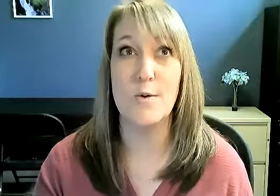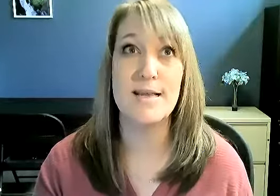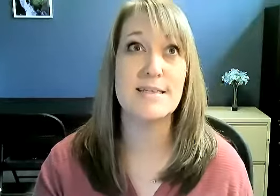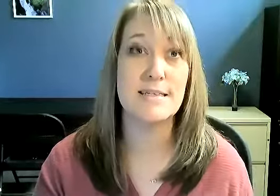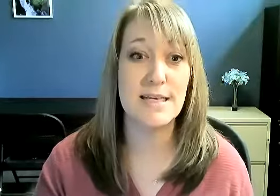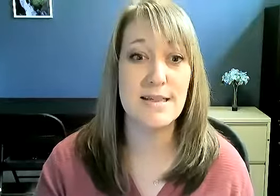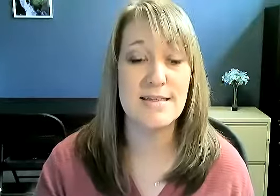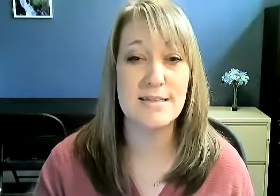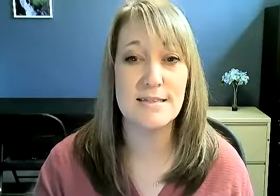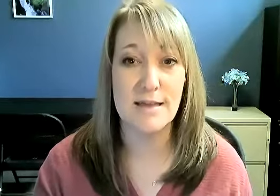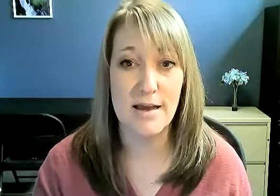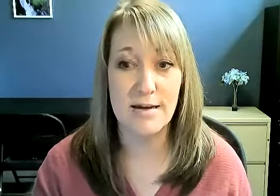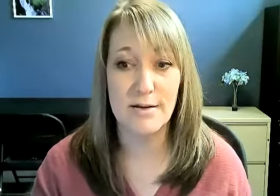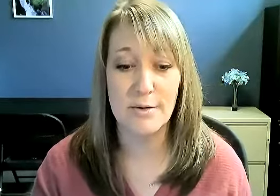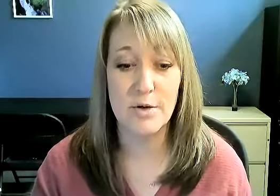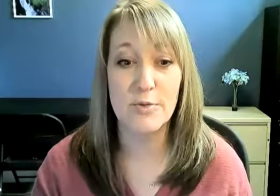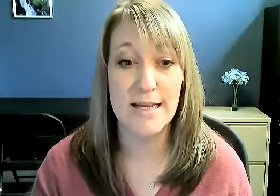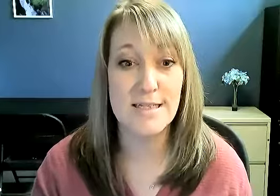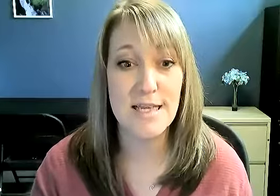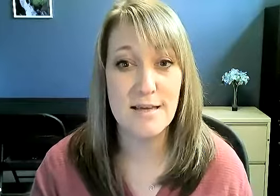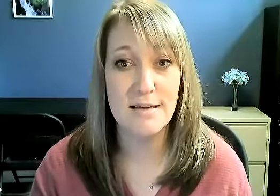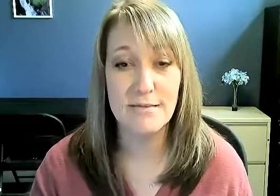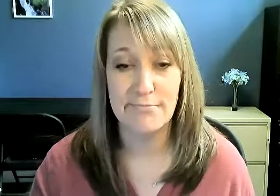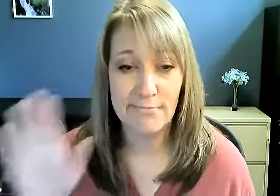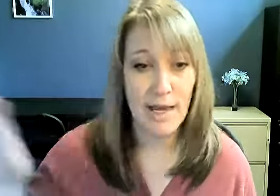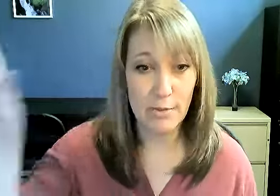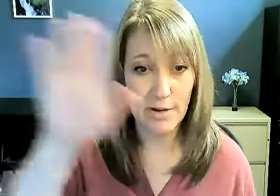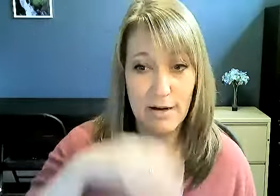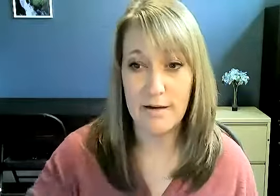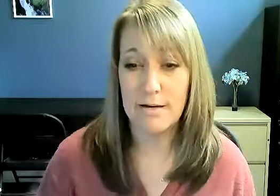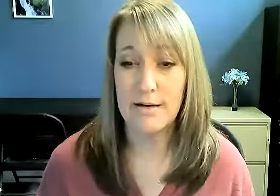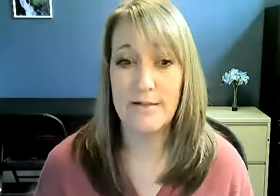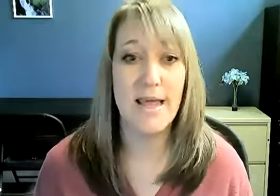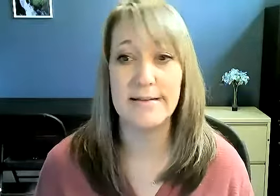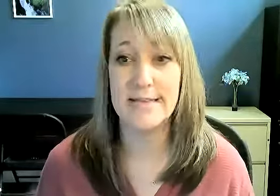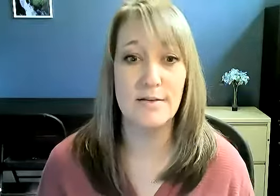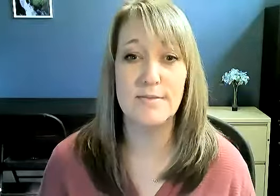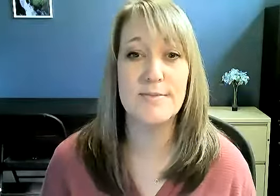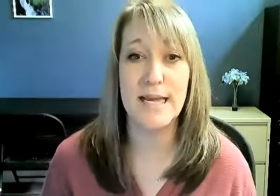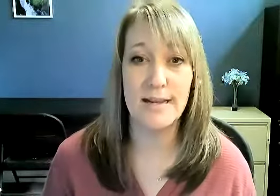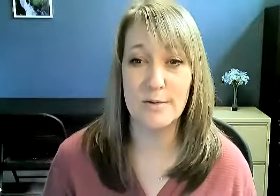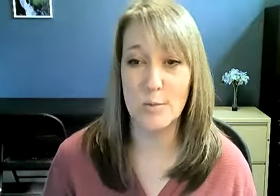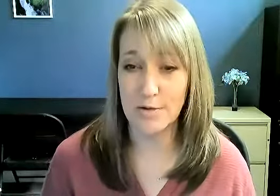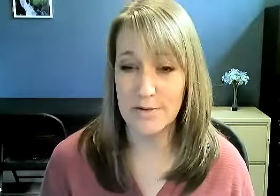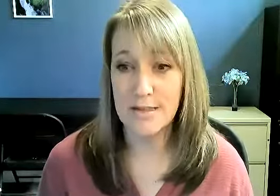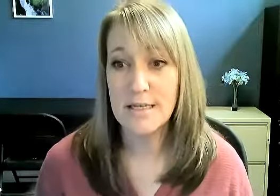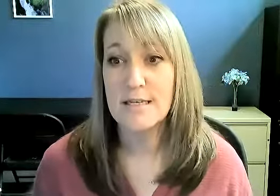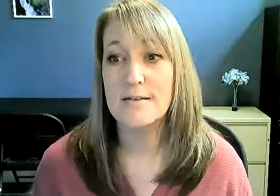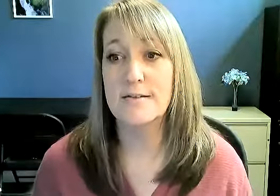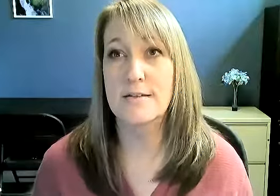always see this signed correctly out in the ASL signing world.